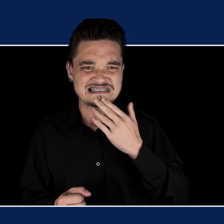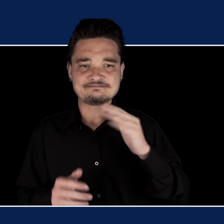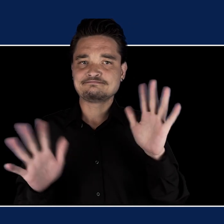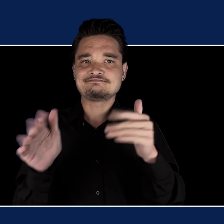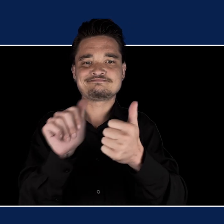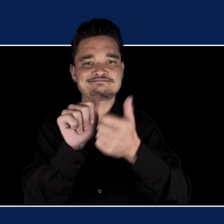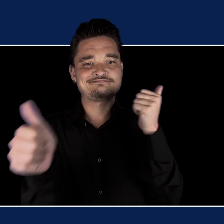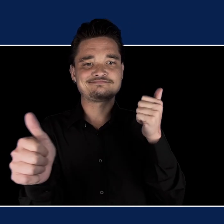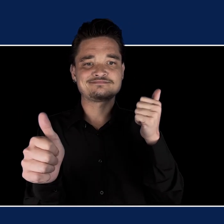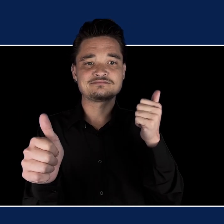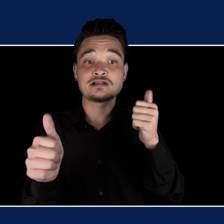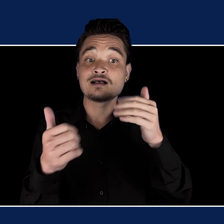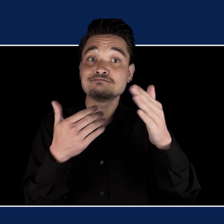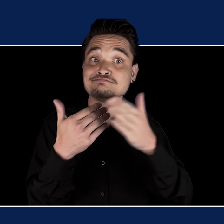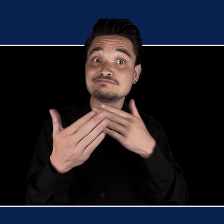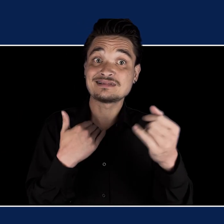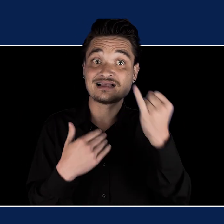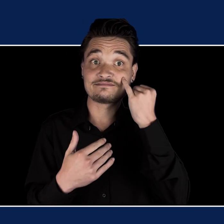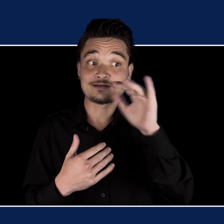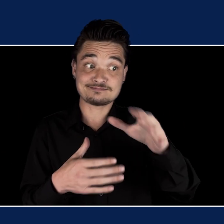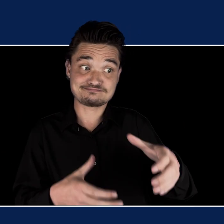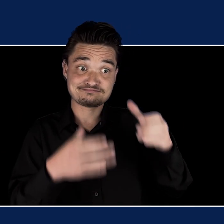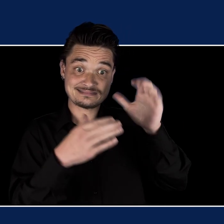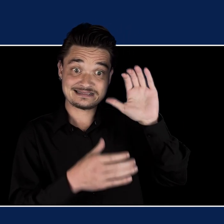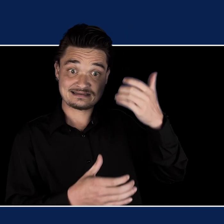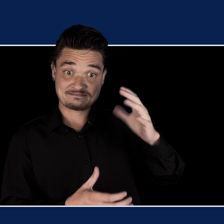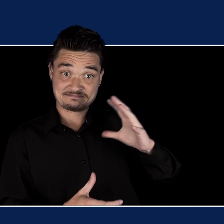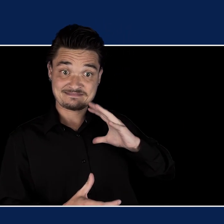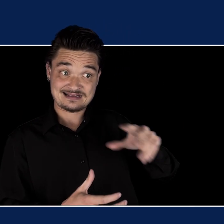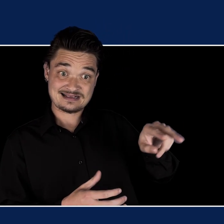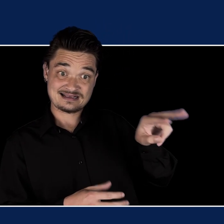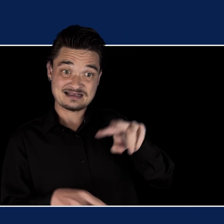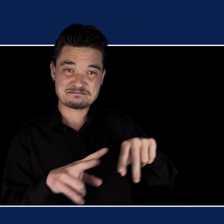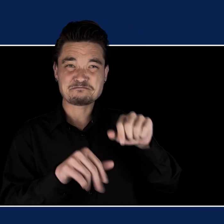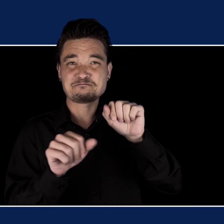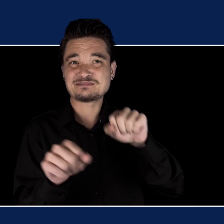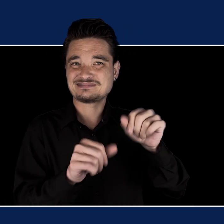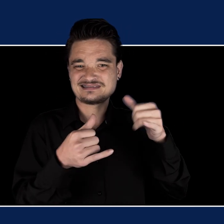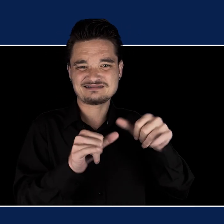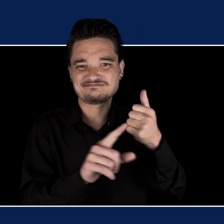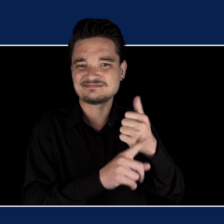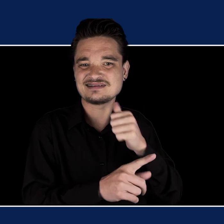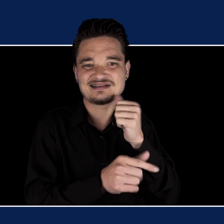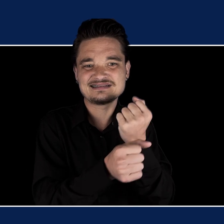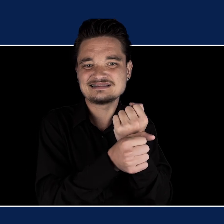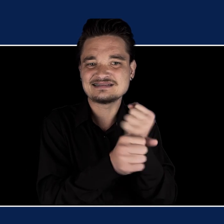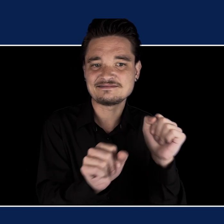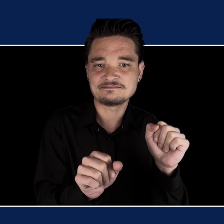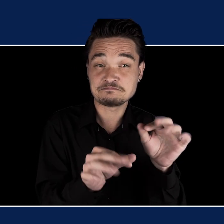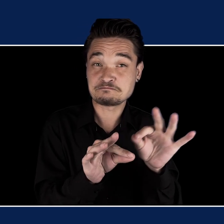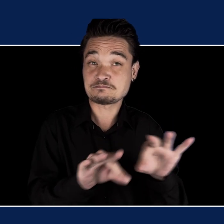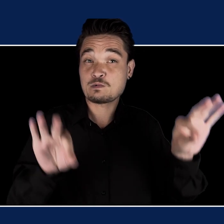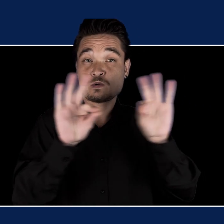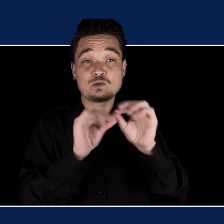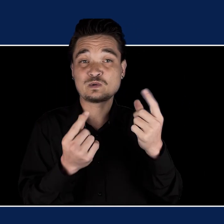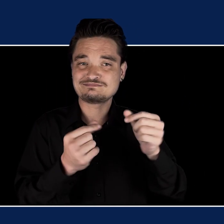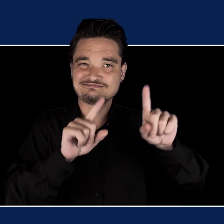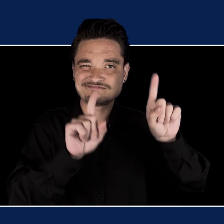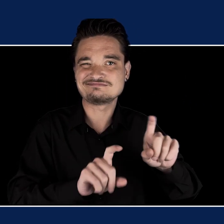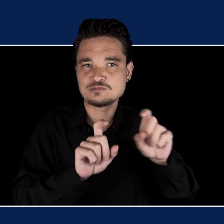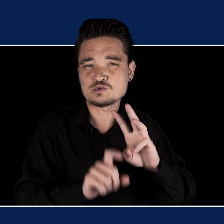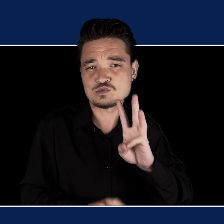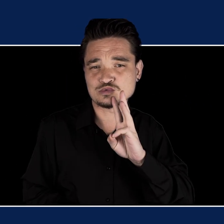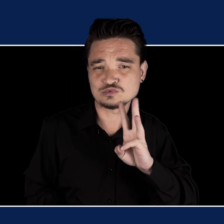remember, even if your well or spring looks okay, the water still might be unsafe to drink, so it's always best to test your